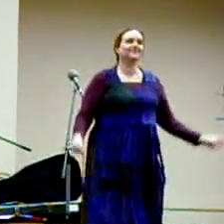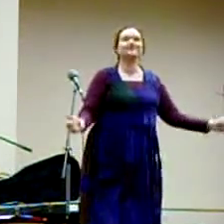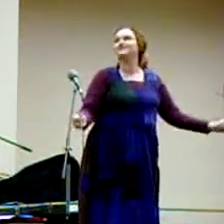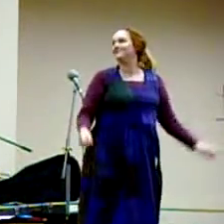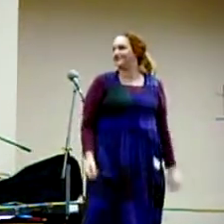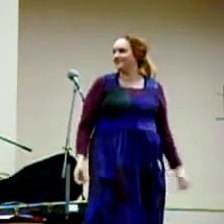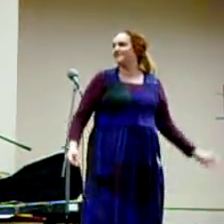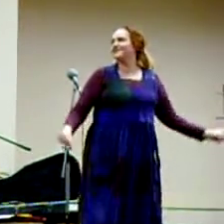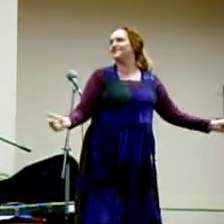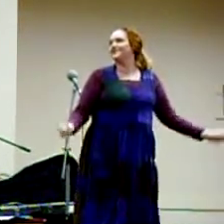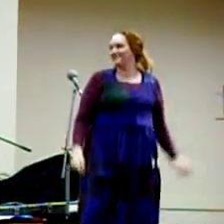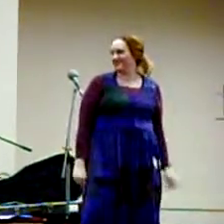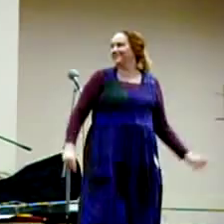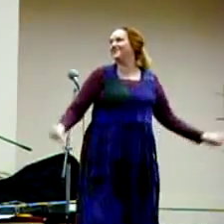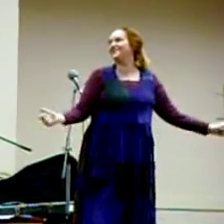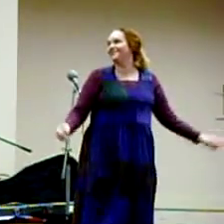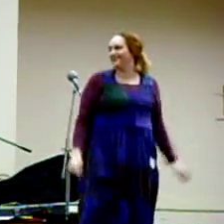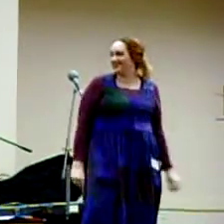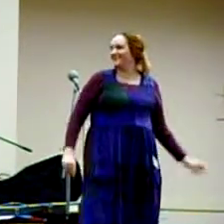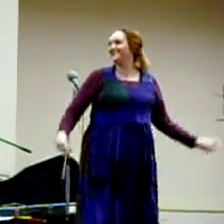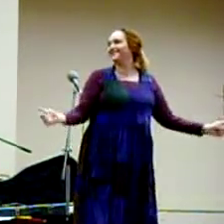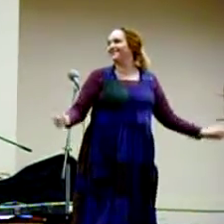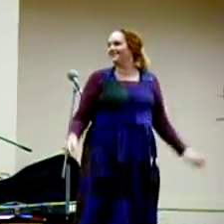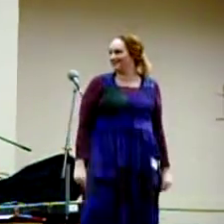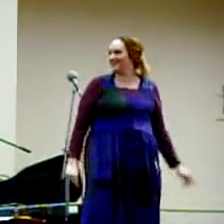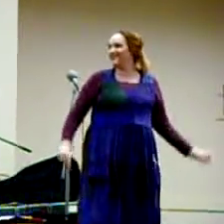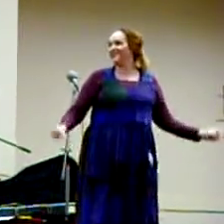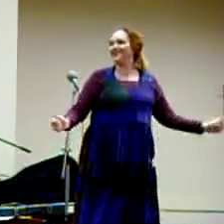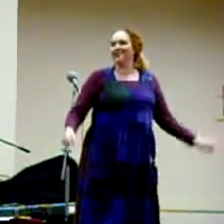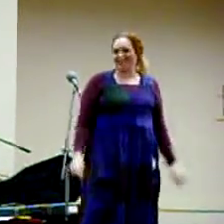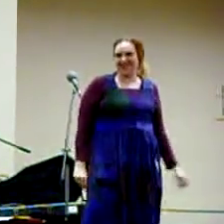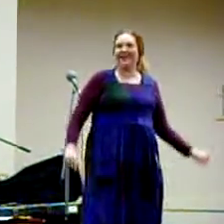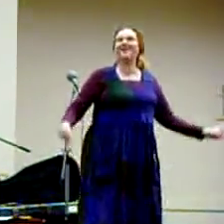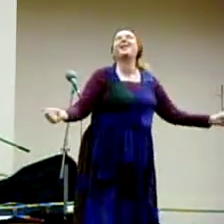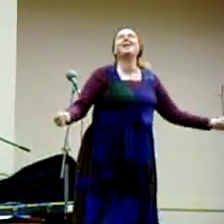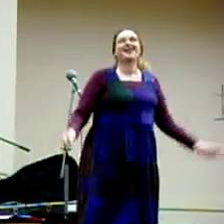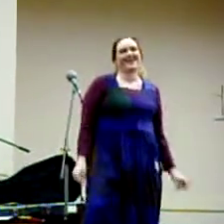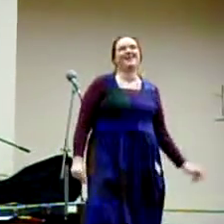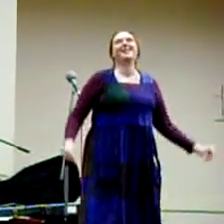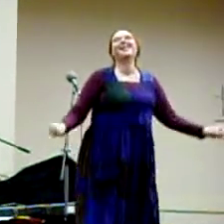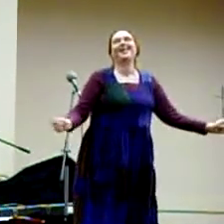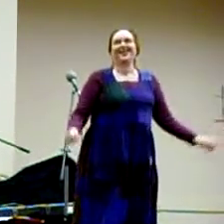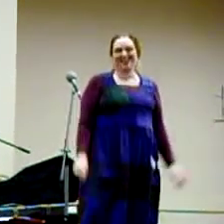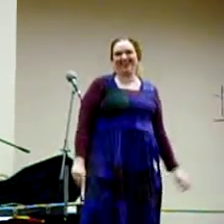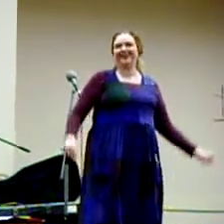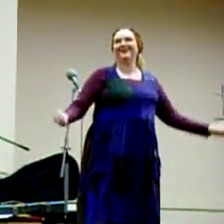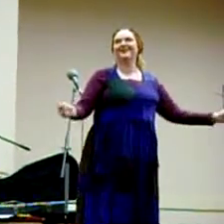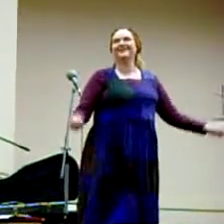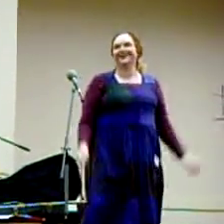I don't know what's scarier, this song or the fact that it's now a sing-along.